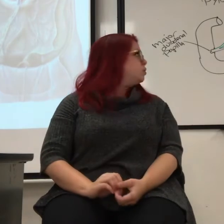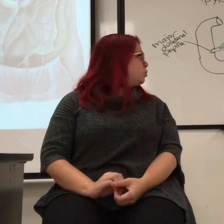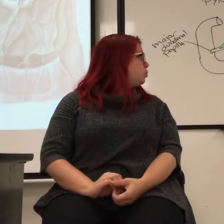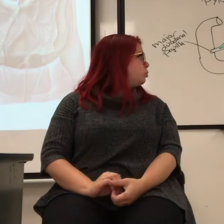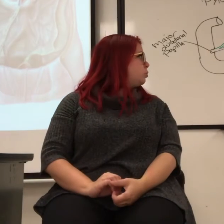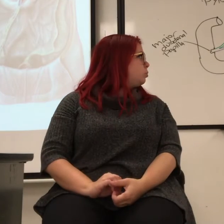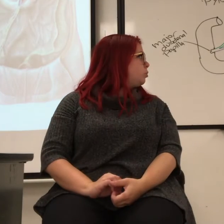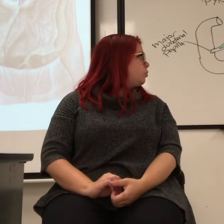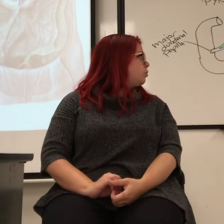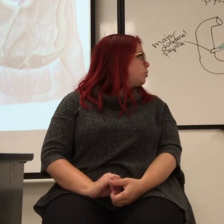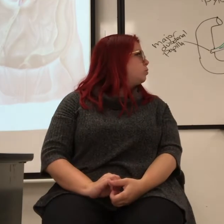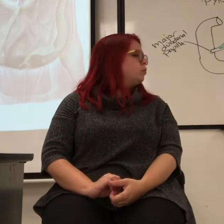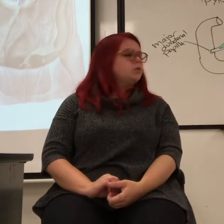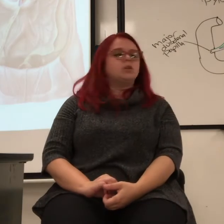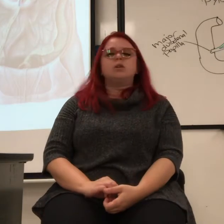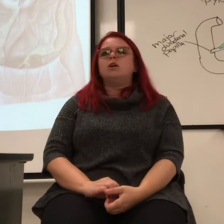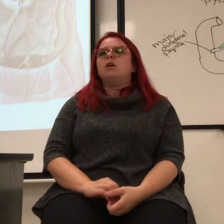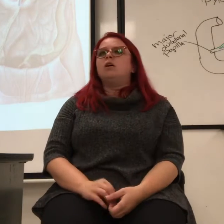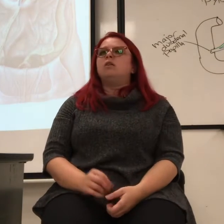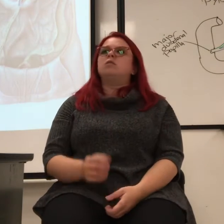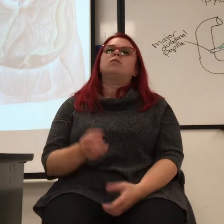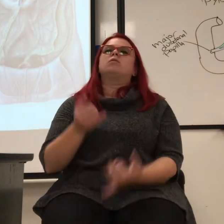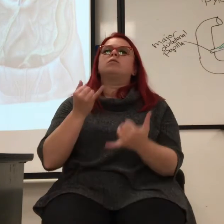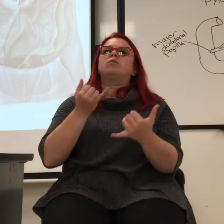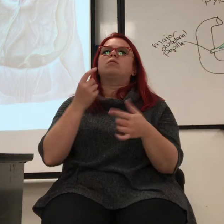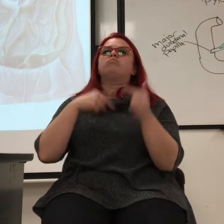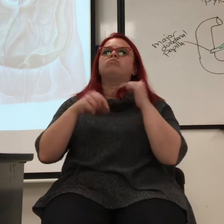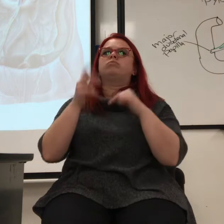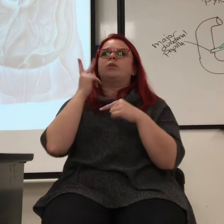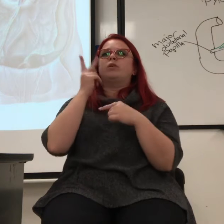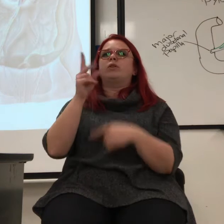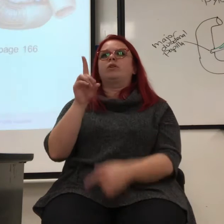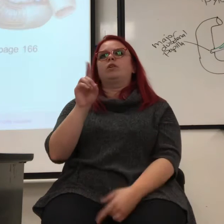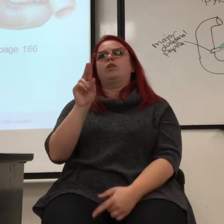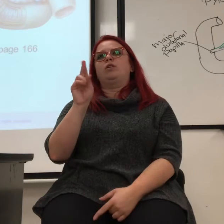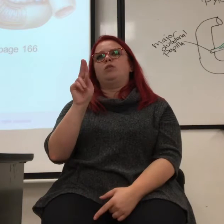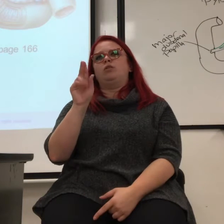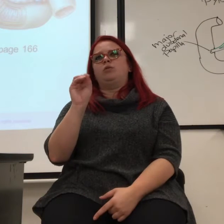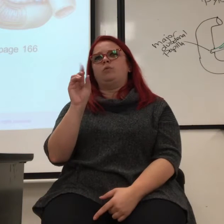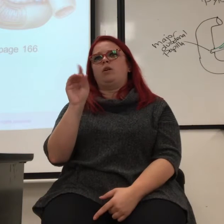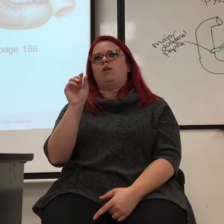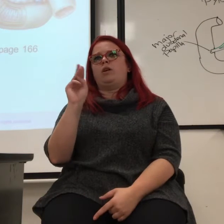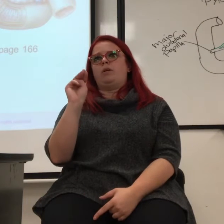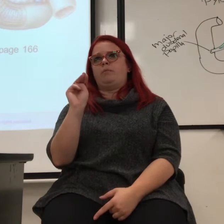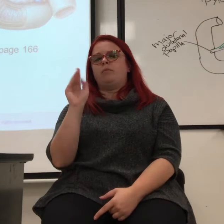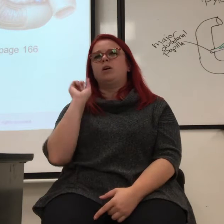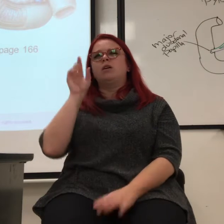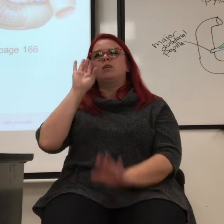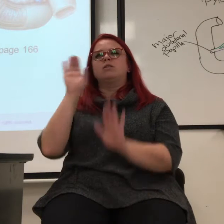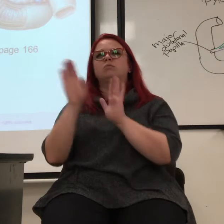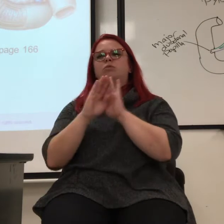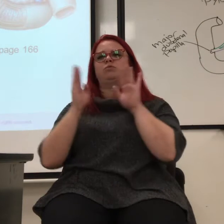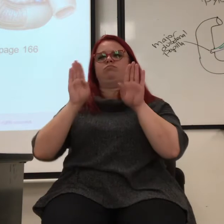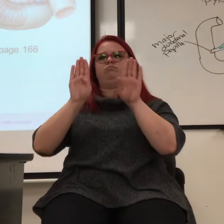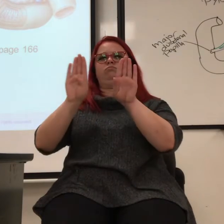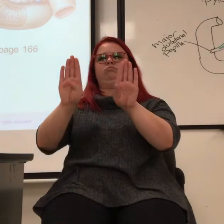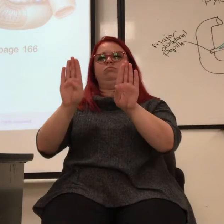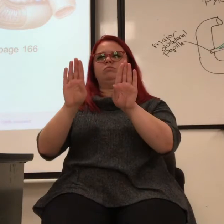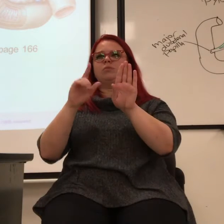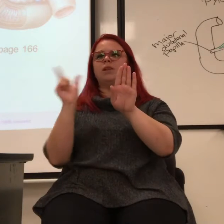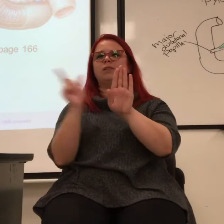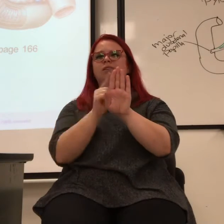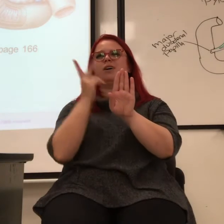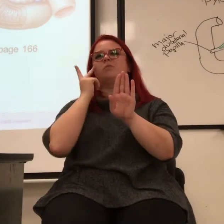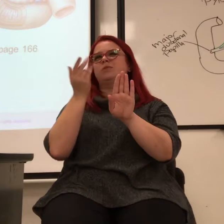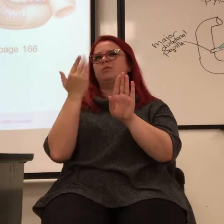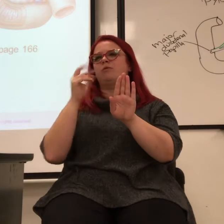some things. And let's go back and look at the duodenum. This picture here, this side by side, the picture on the left we looked at before. The picture